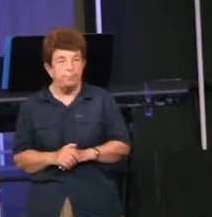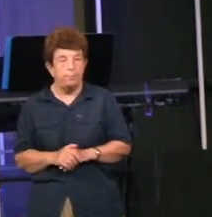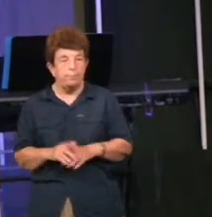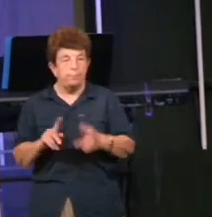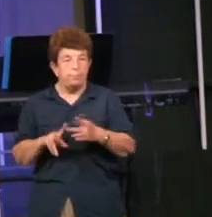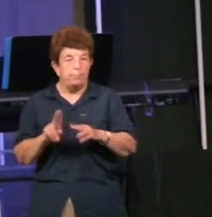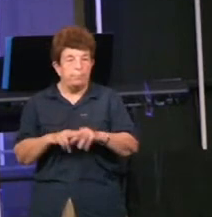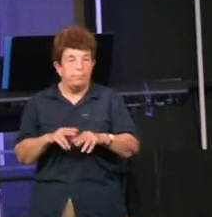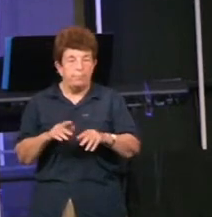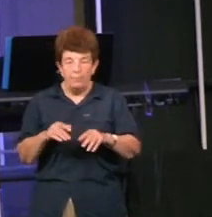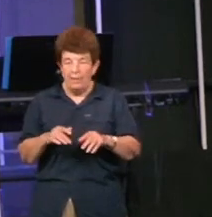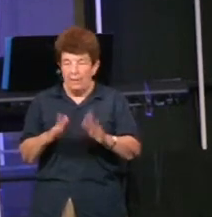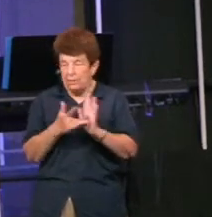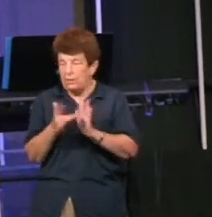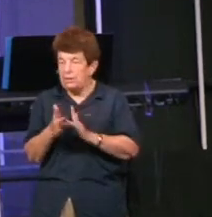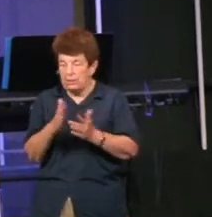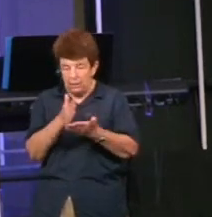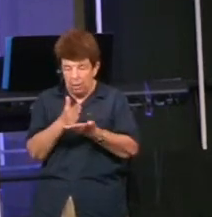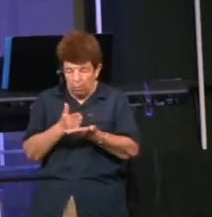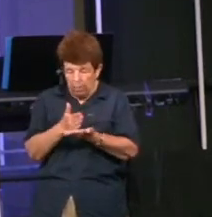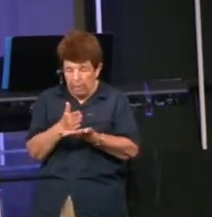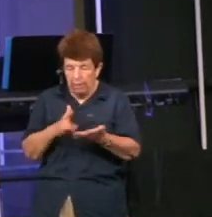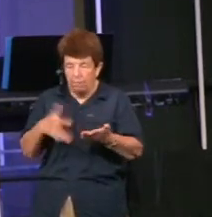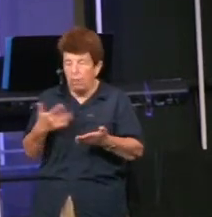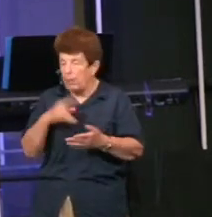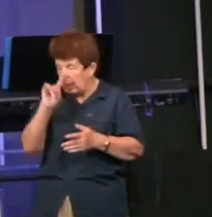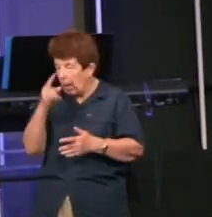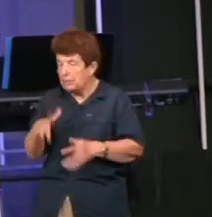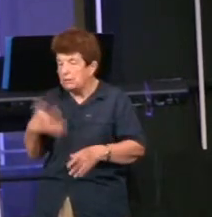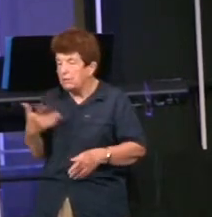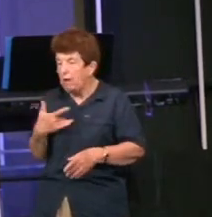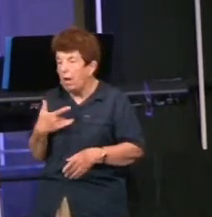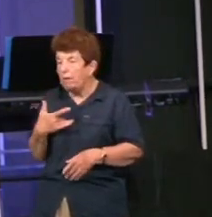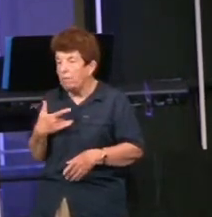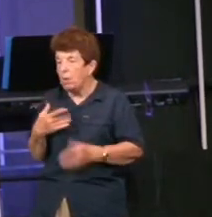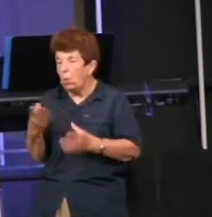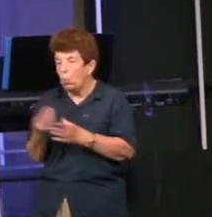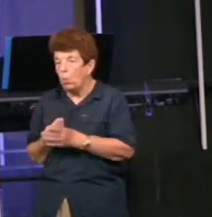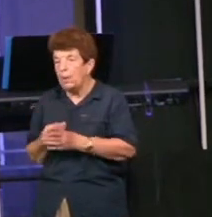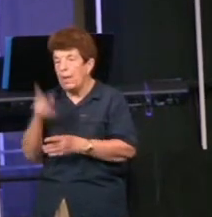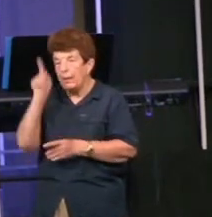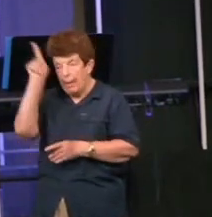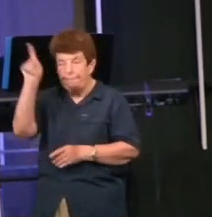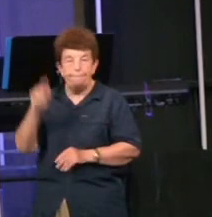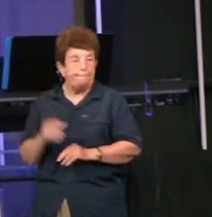If Jesus is the bread of life, then we cannot survive without him.